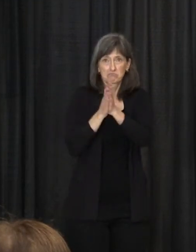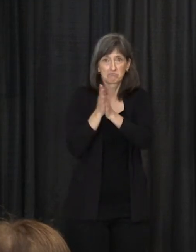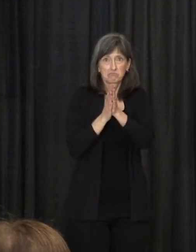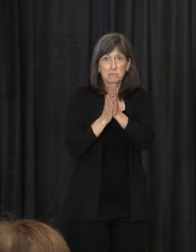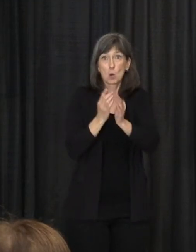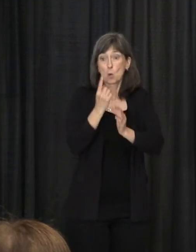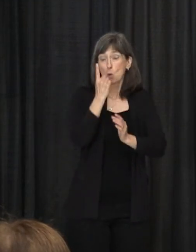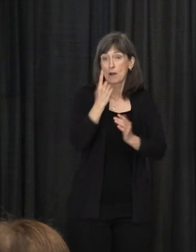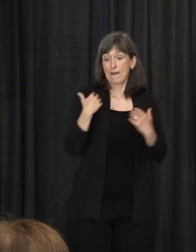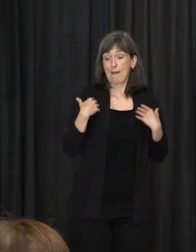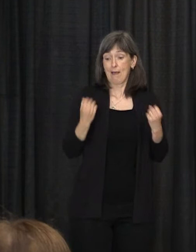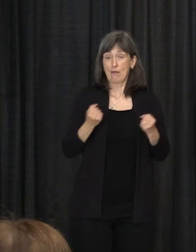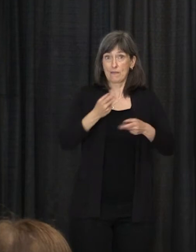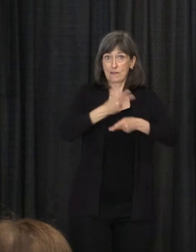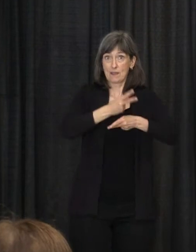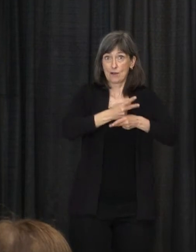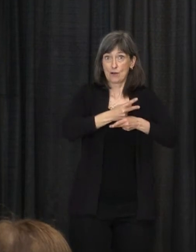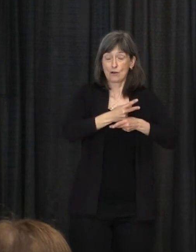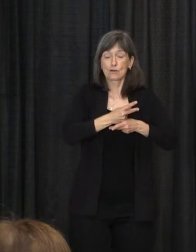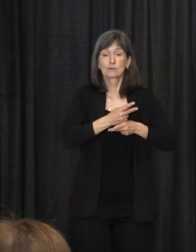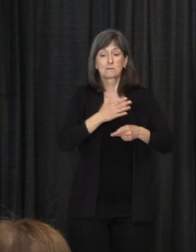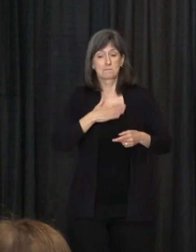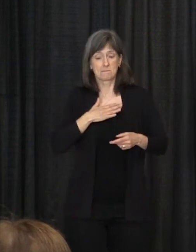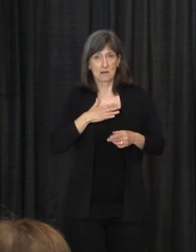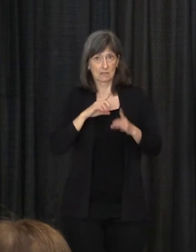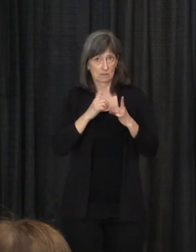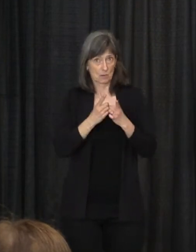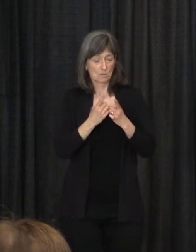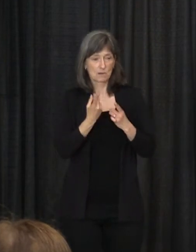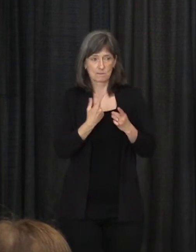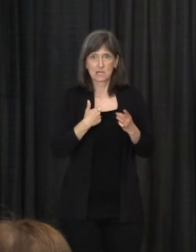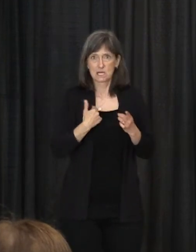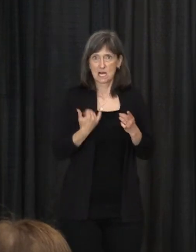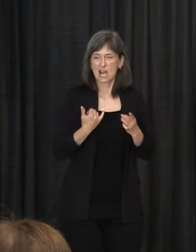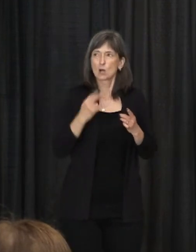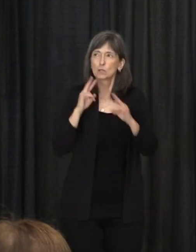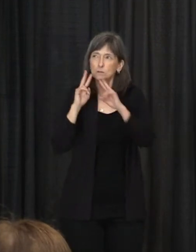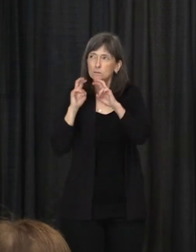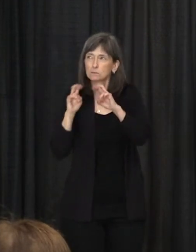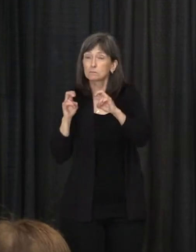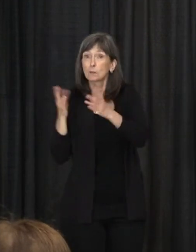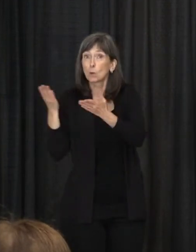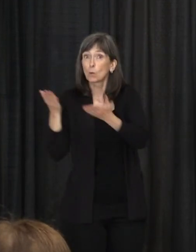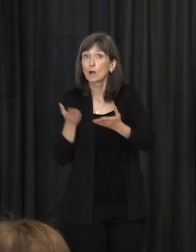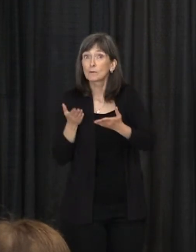in the healthcare sector, my department is now actively examining and welcoming